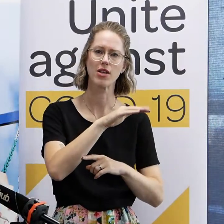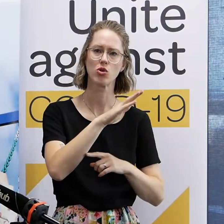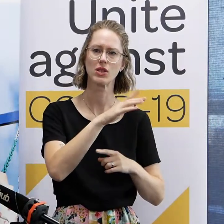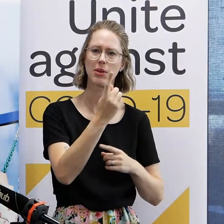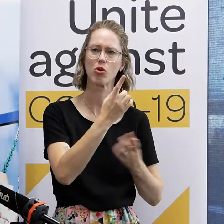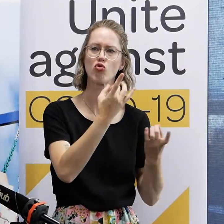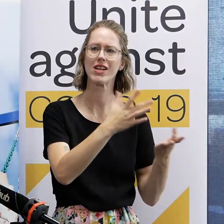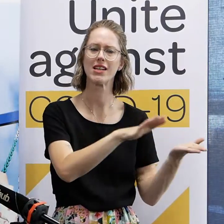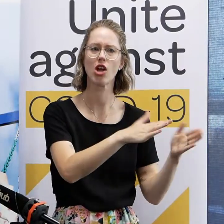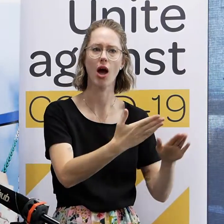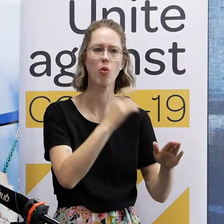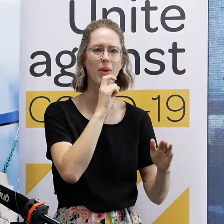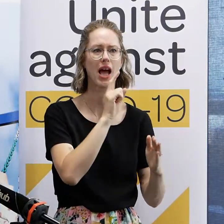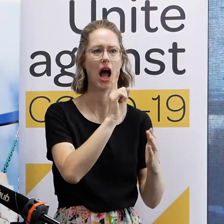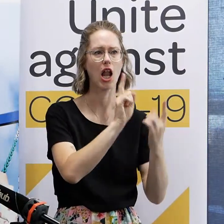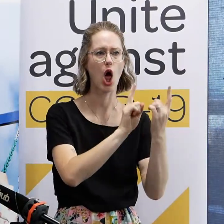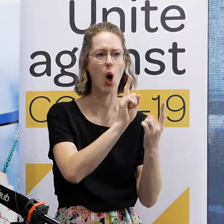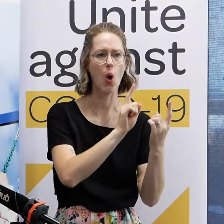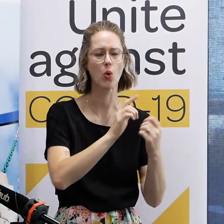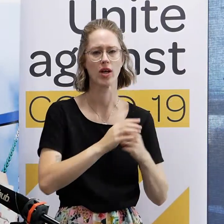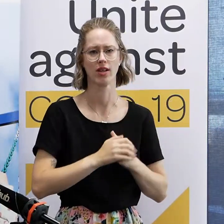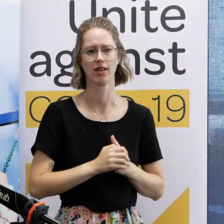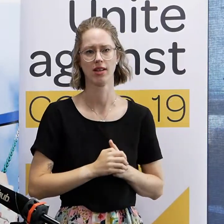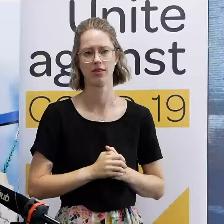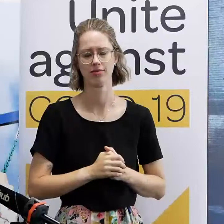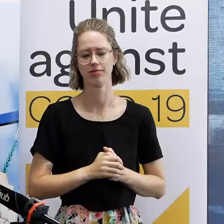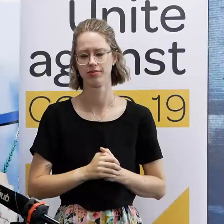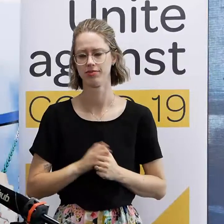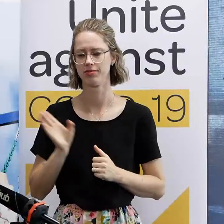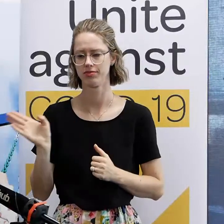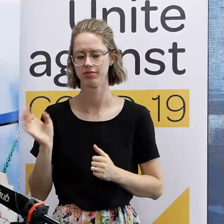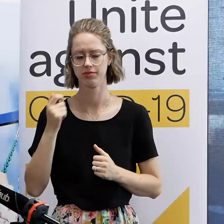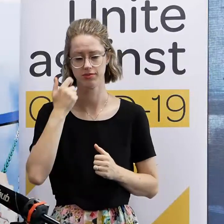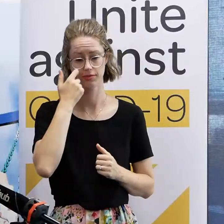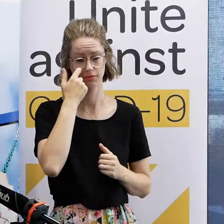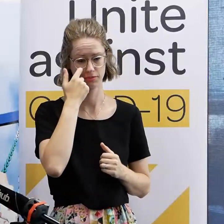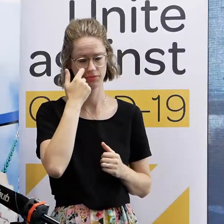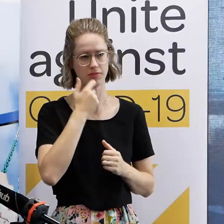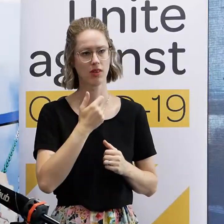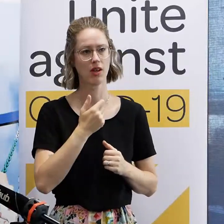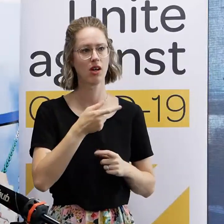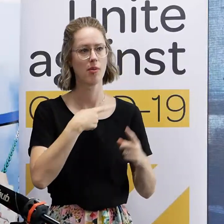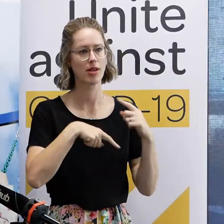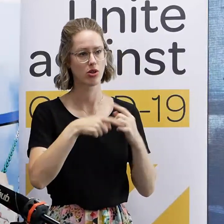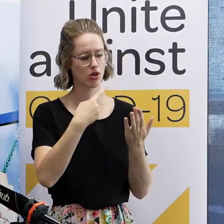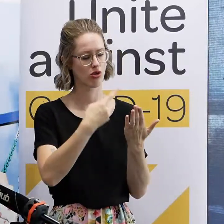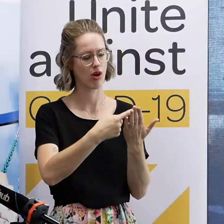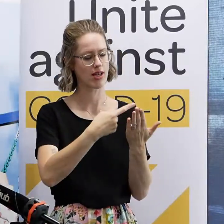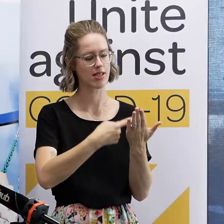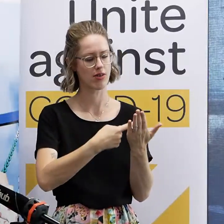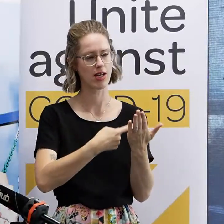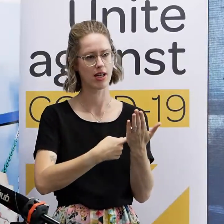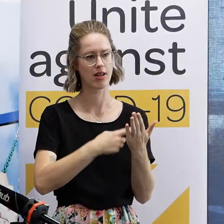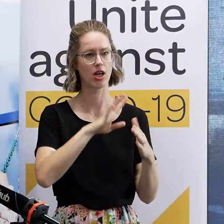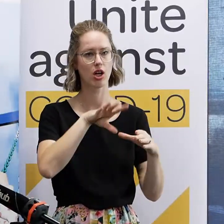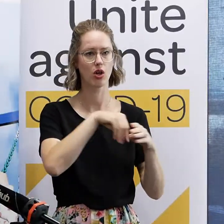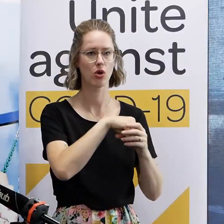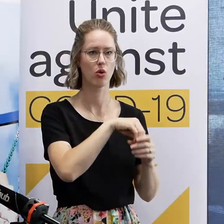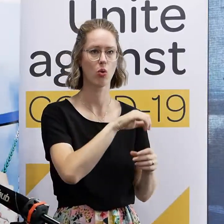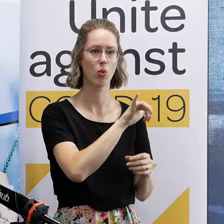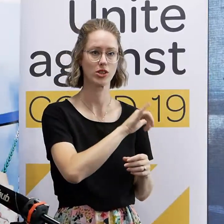one alone. Yep. So, and I was like, I'll come back to the criteria that we are using, including the country of